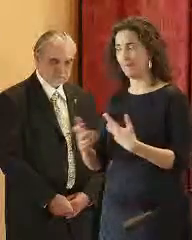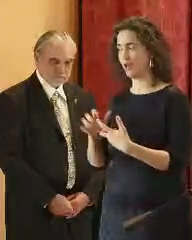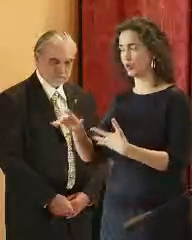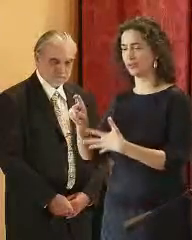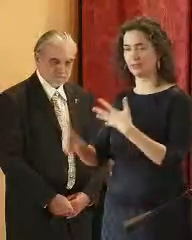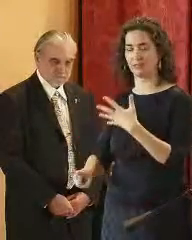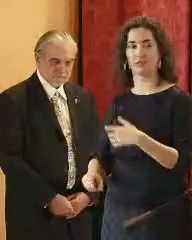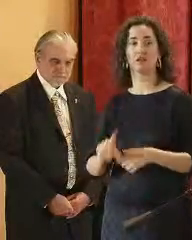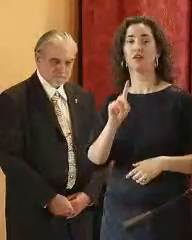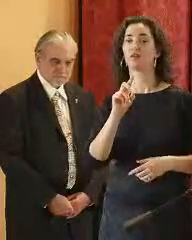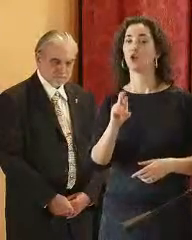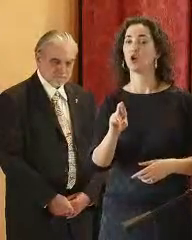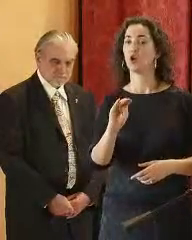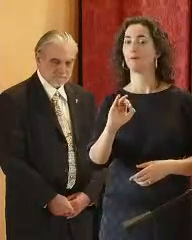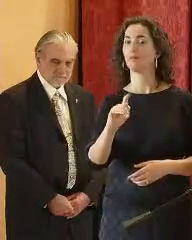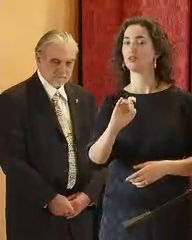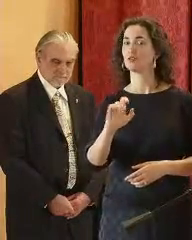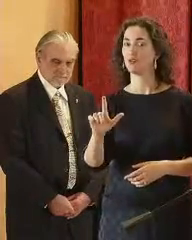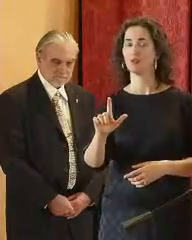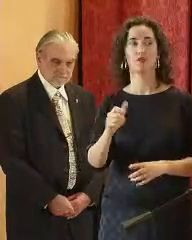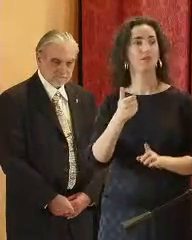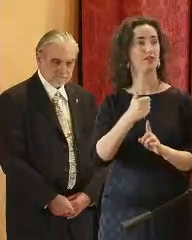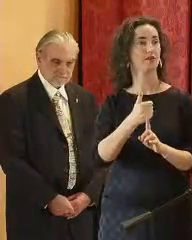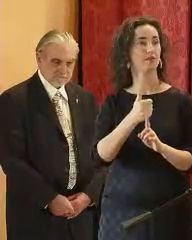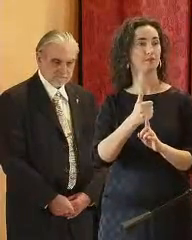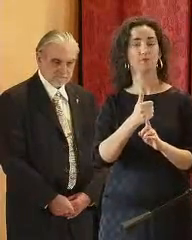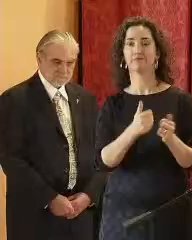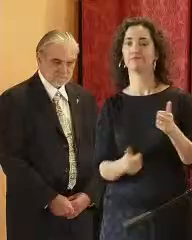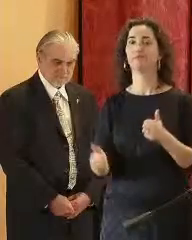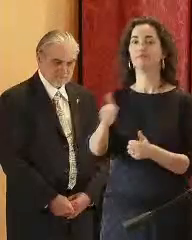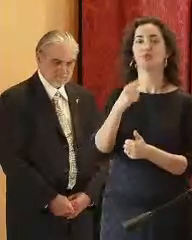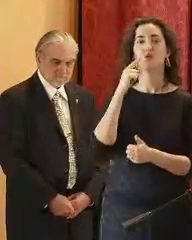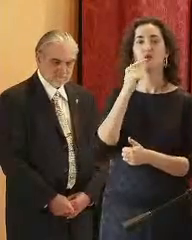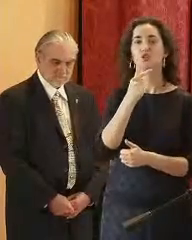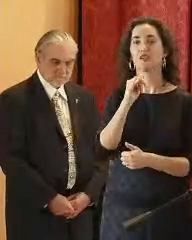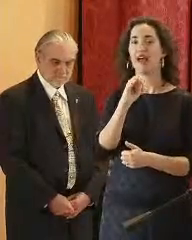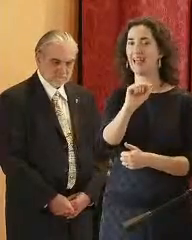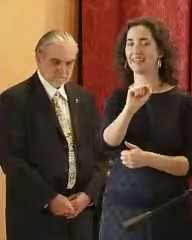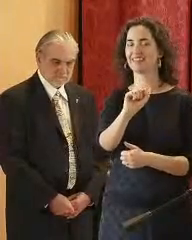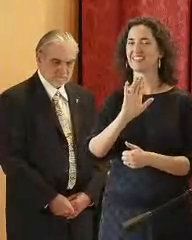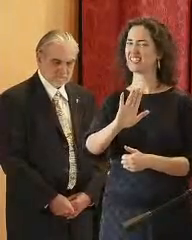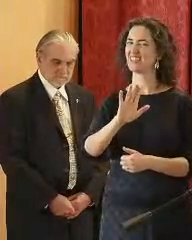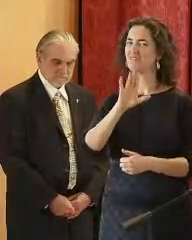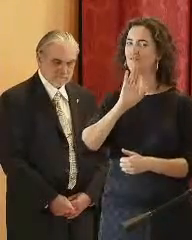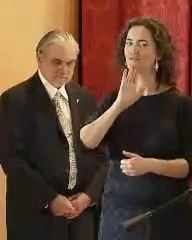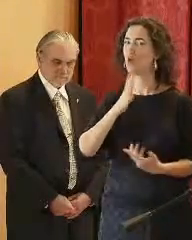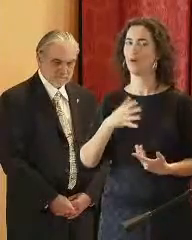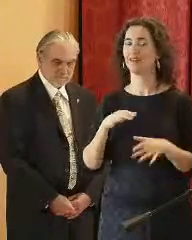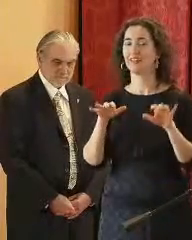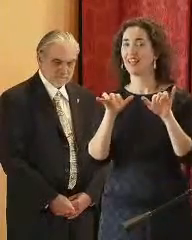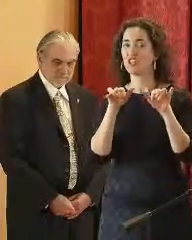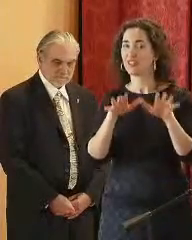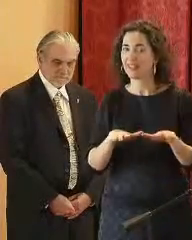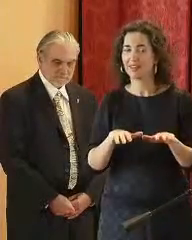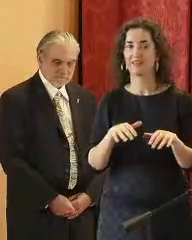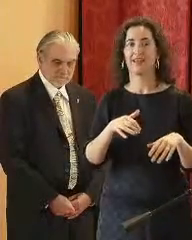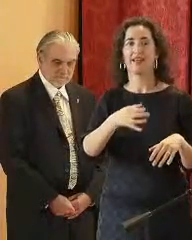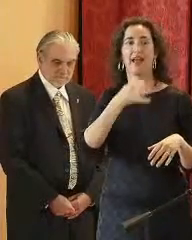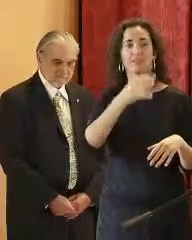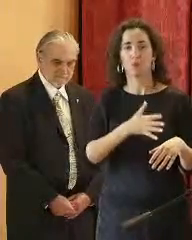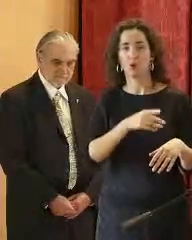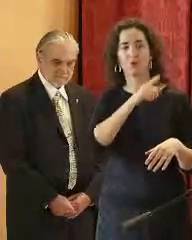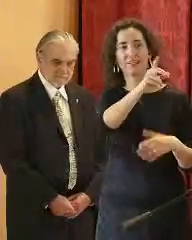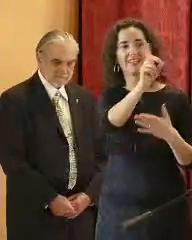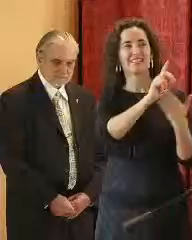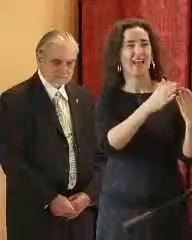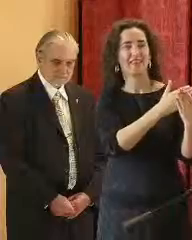Mitchell, who is the guru for GIS, one of his pet peeves is engineers and experts that design